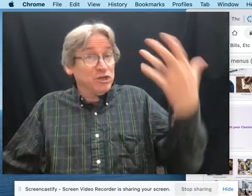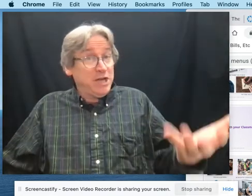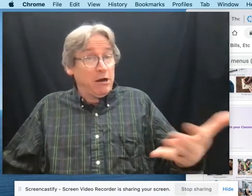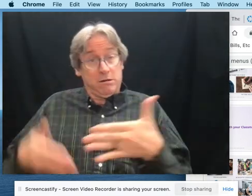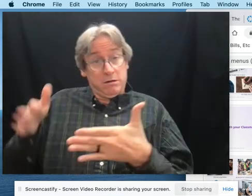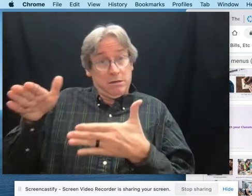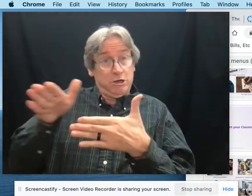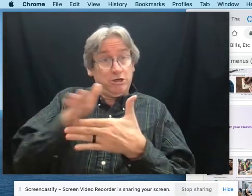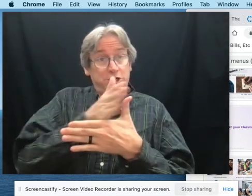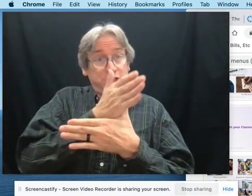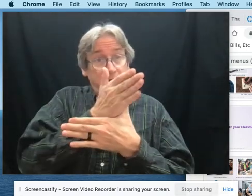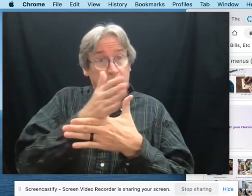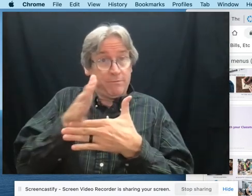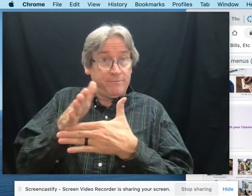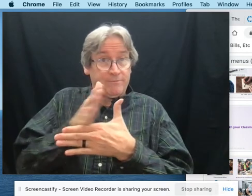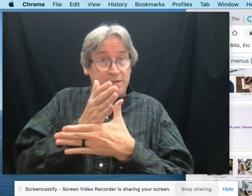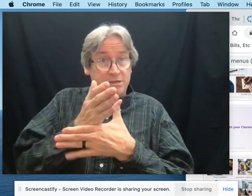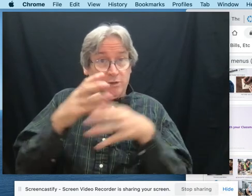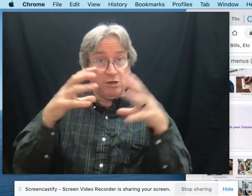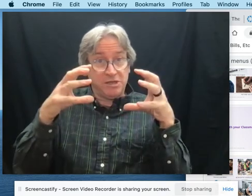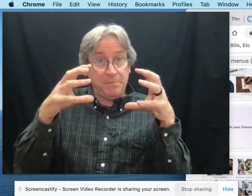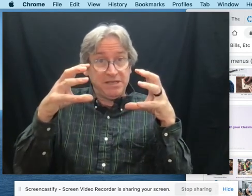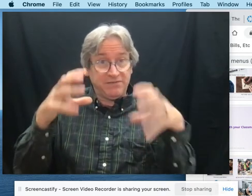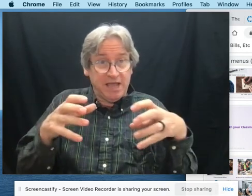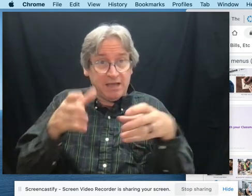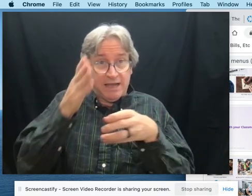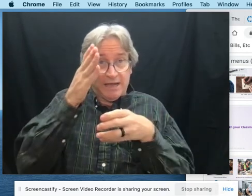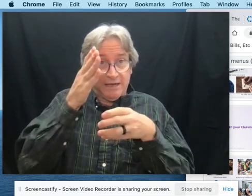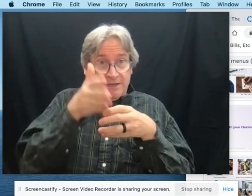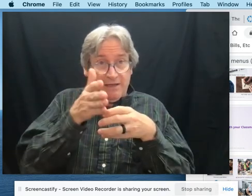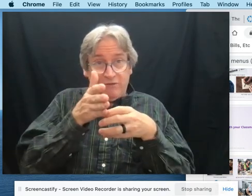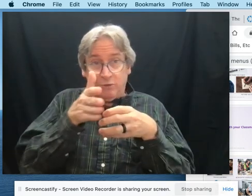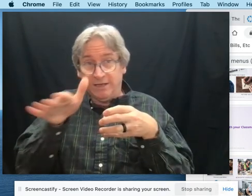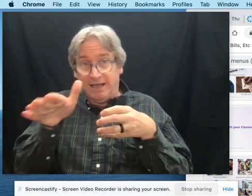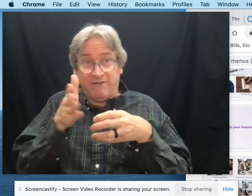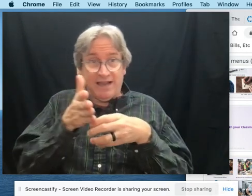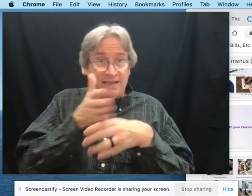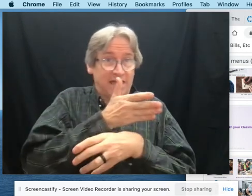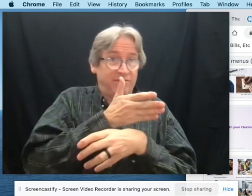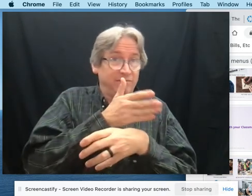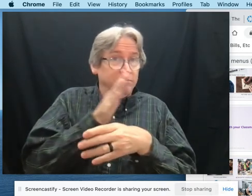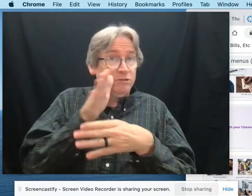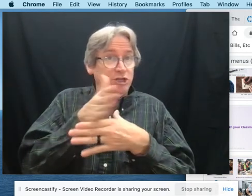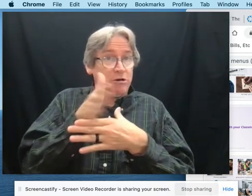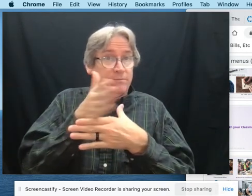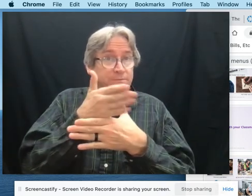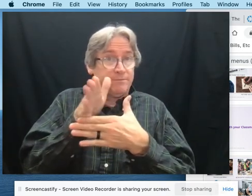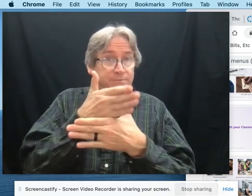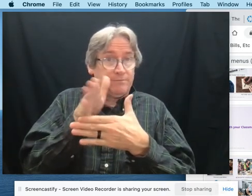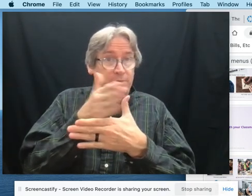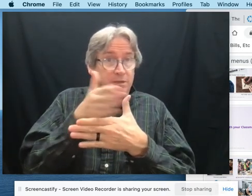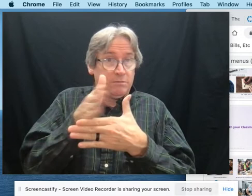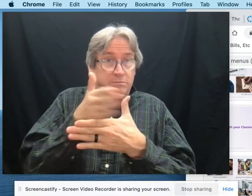Sign for share. Share. So here's the piece of cake. I got it in half. You get half. I get half. Share.